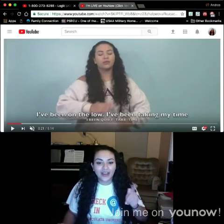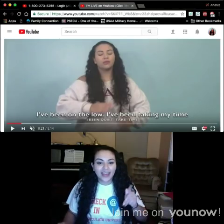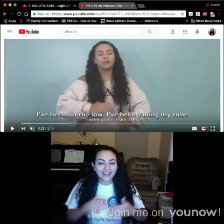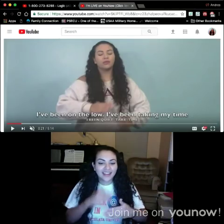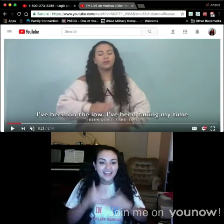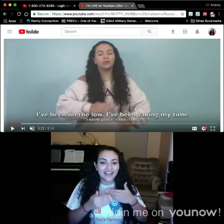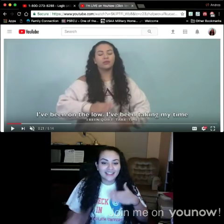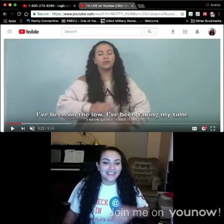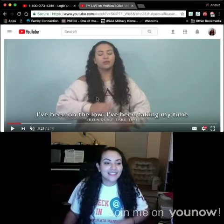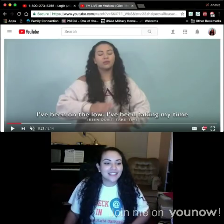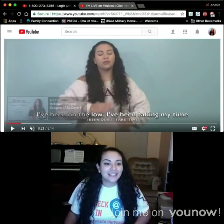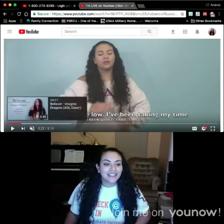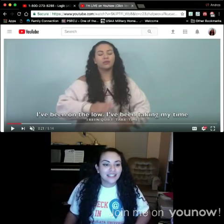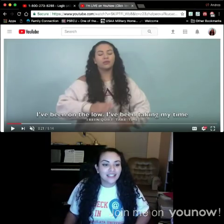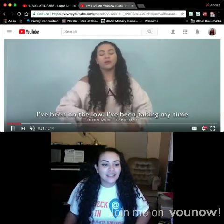Okay, next.